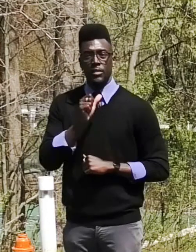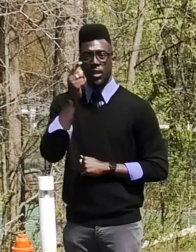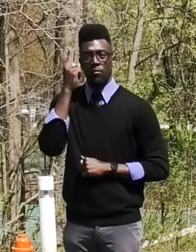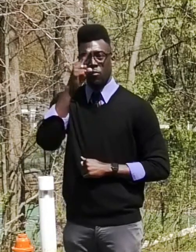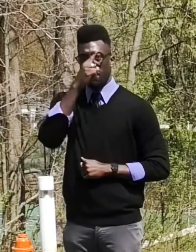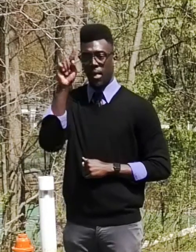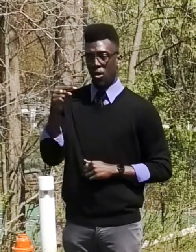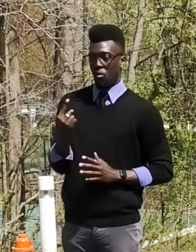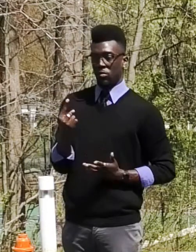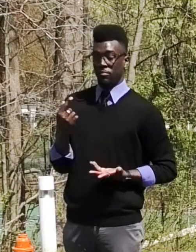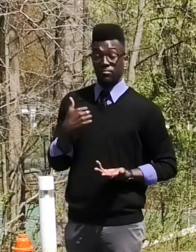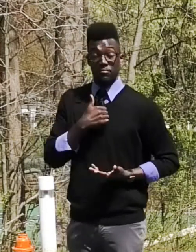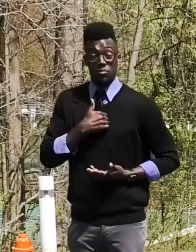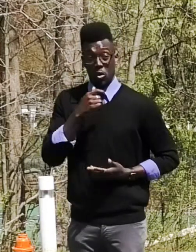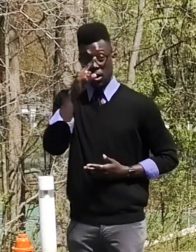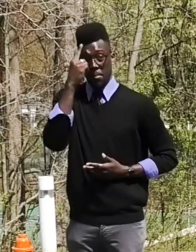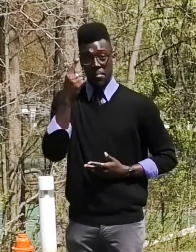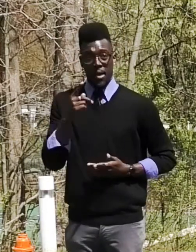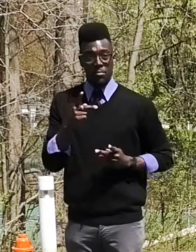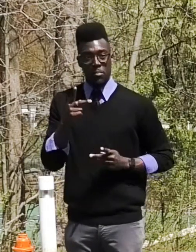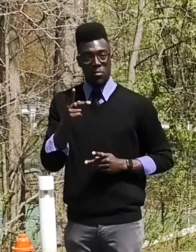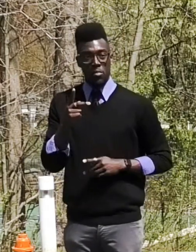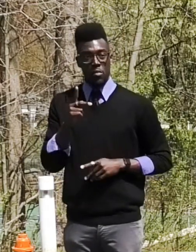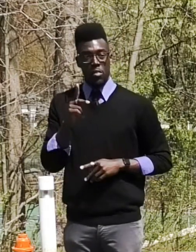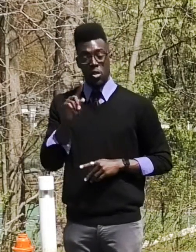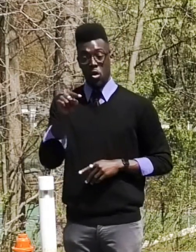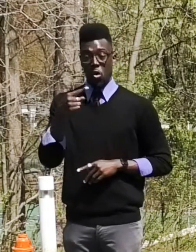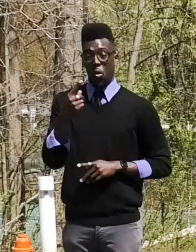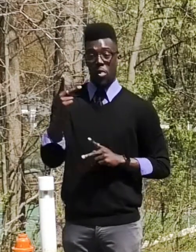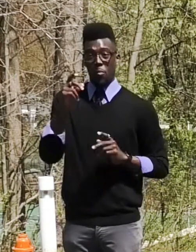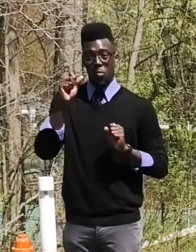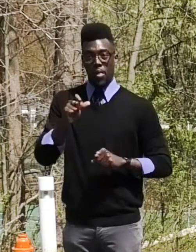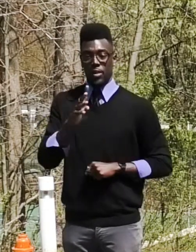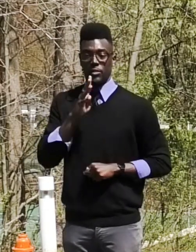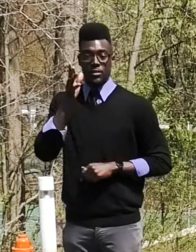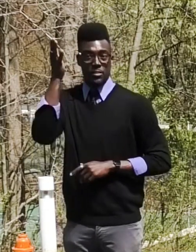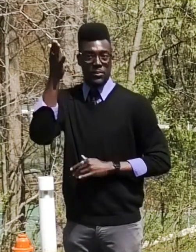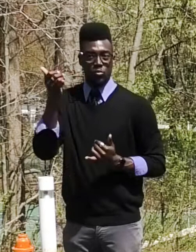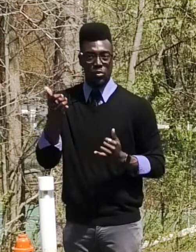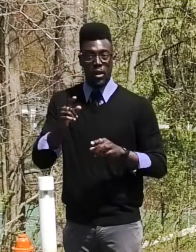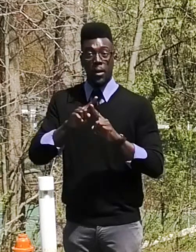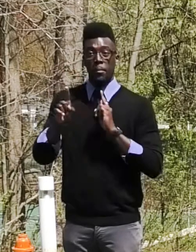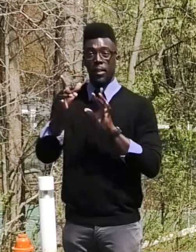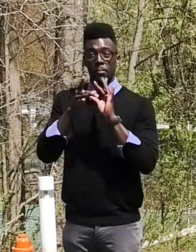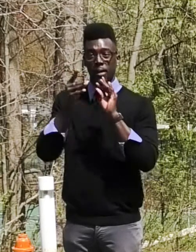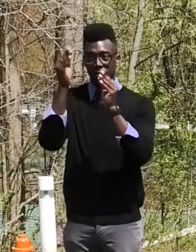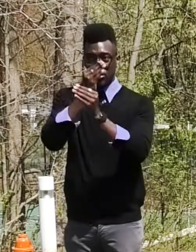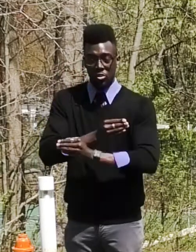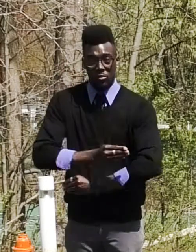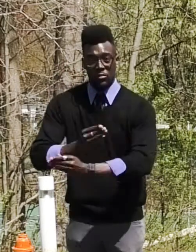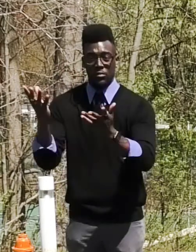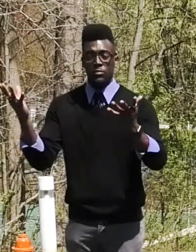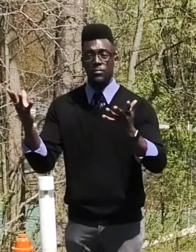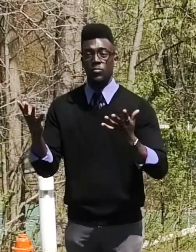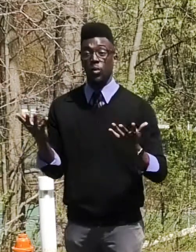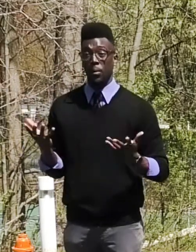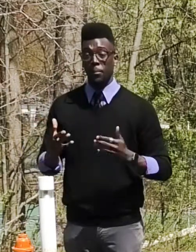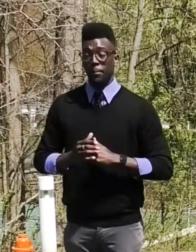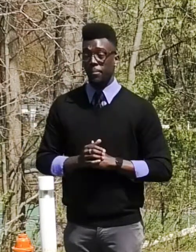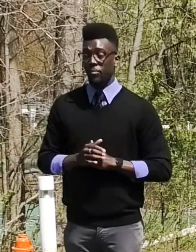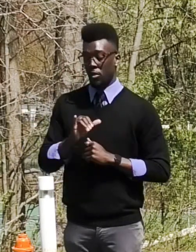black folks. I'm sorry, the black folks are the only ones that got a chance to speak today. But the message should go out to everyone